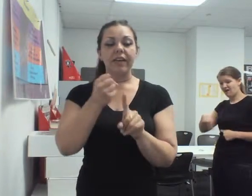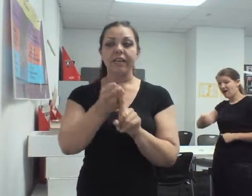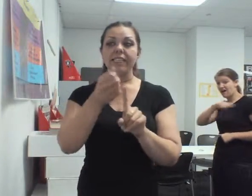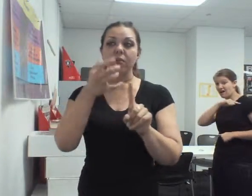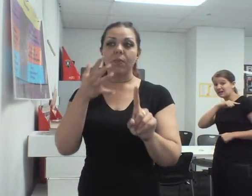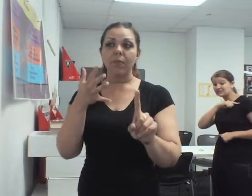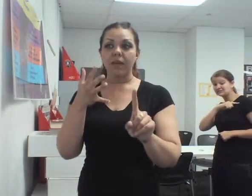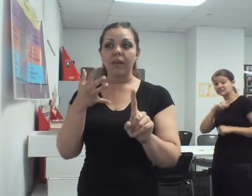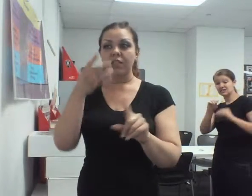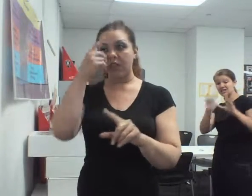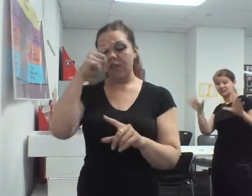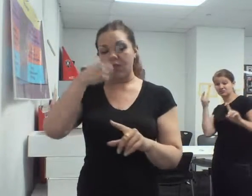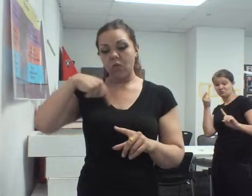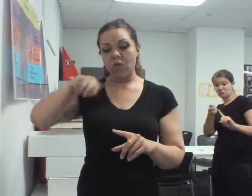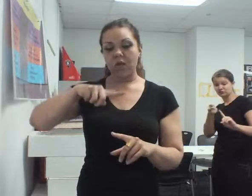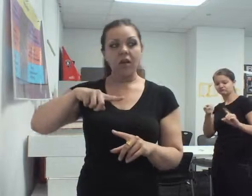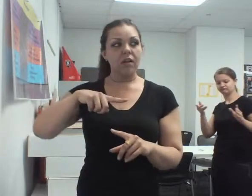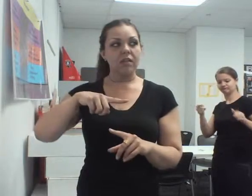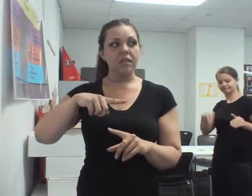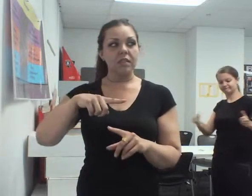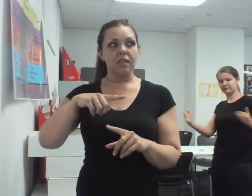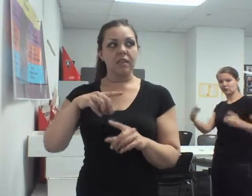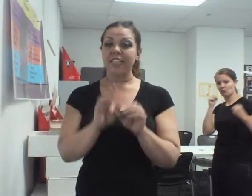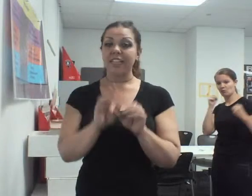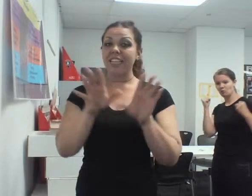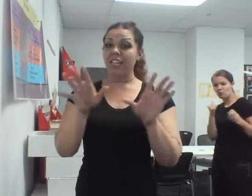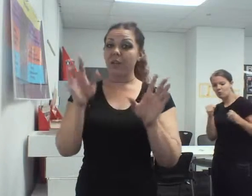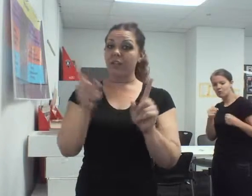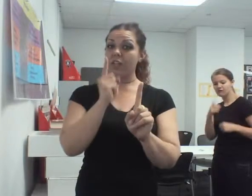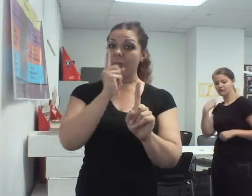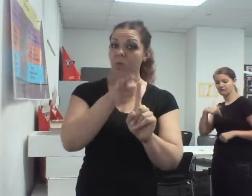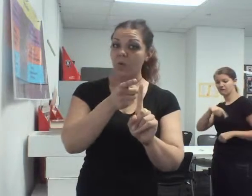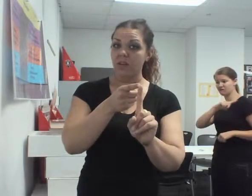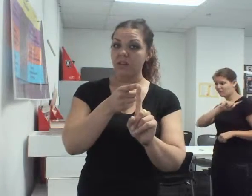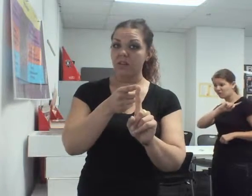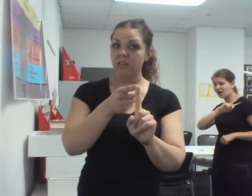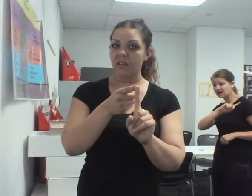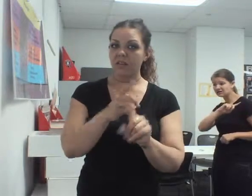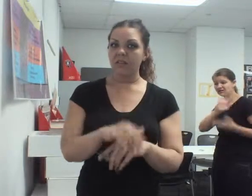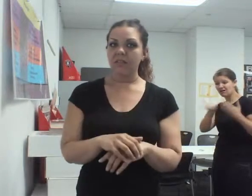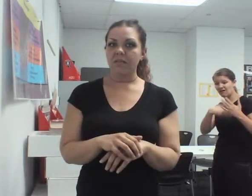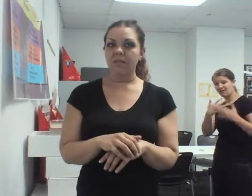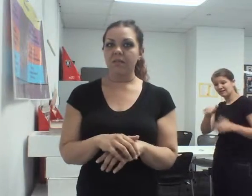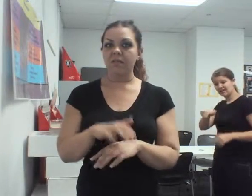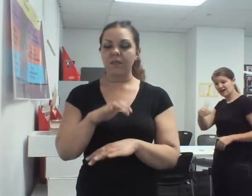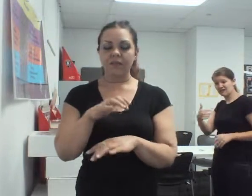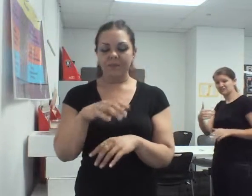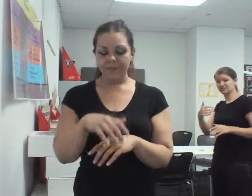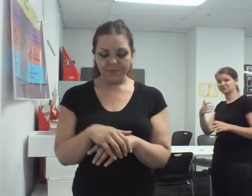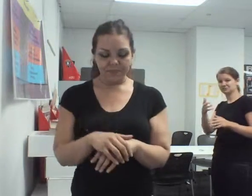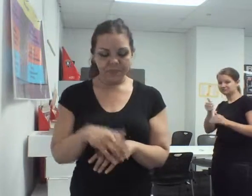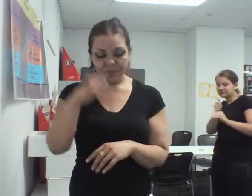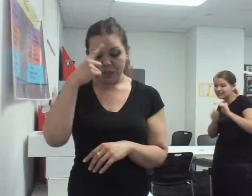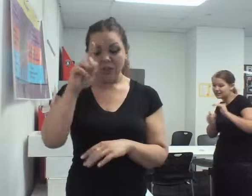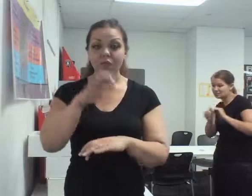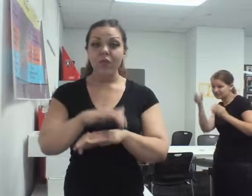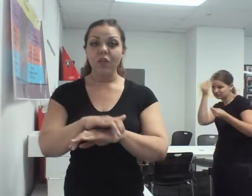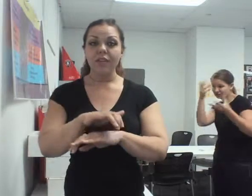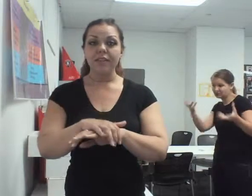cold. For us English speakers, all of that other implicit information comes to our minds. We're